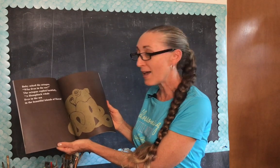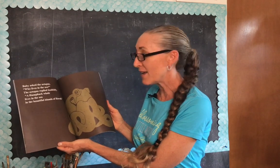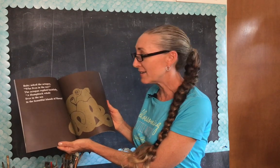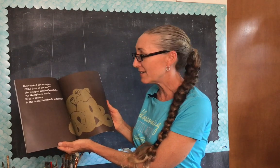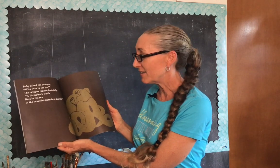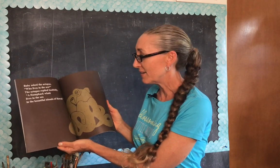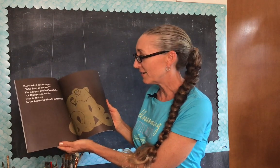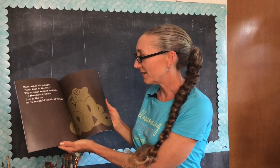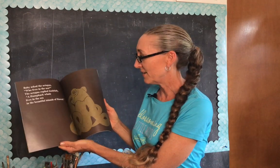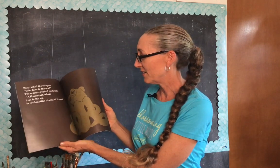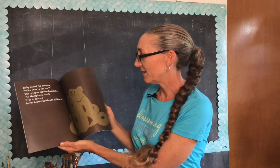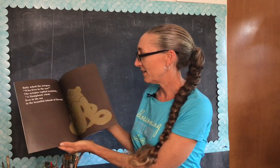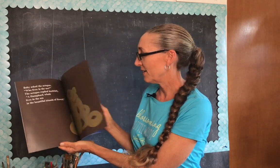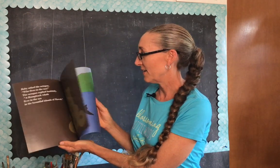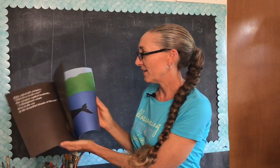right.